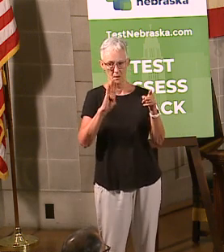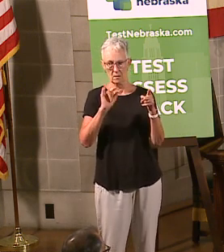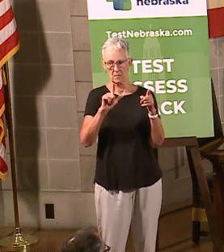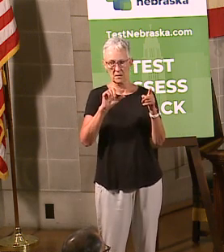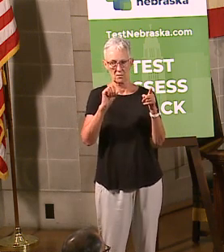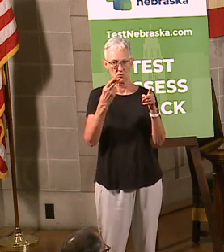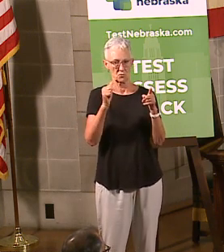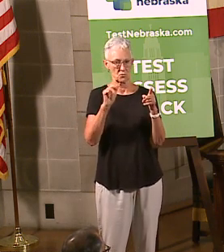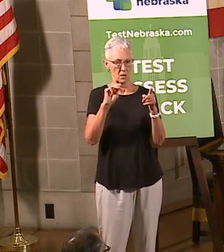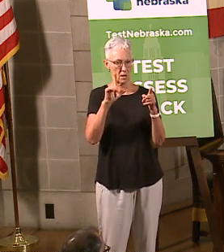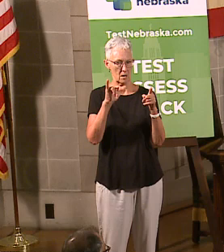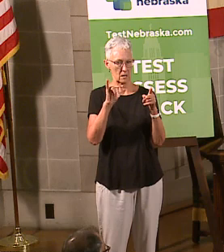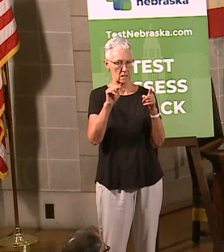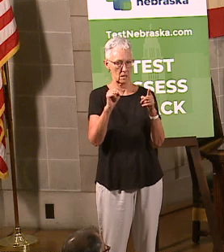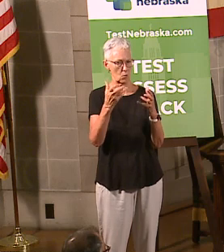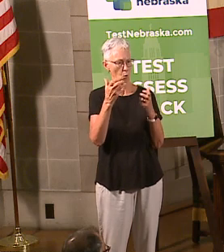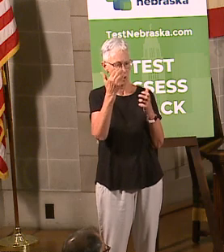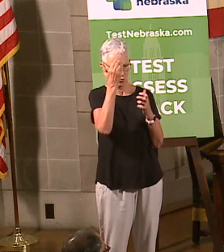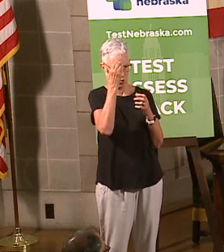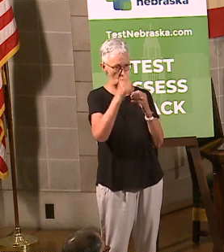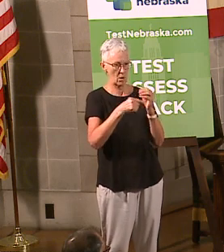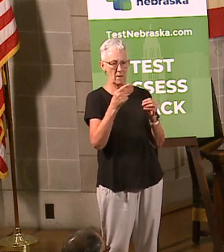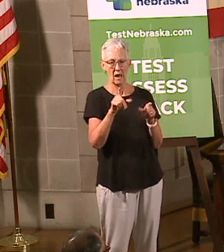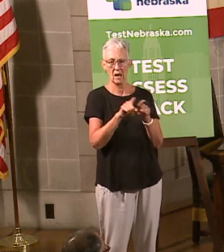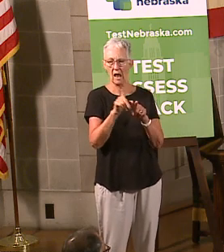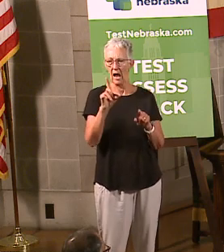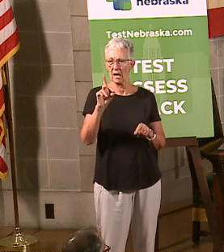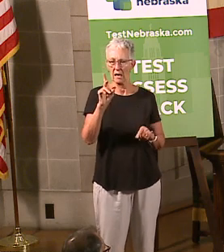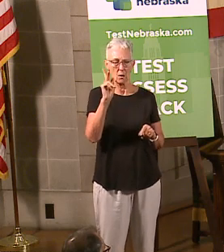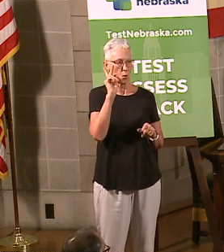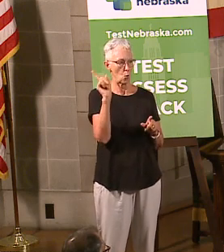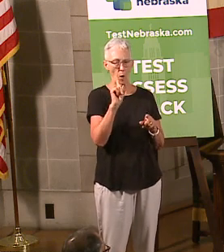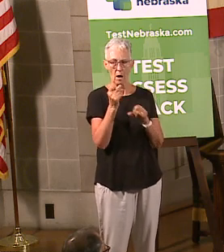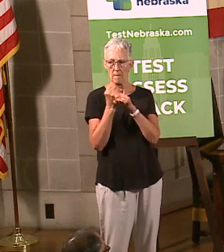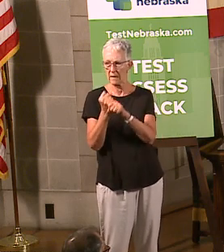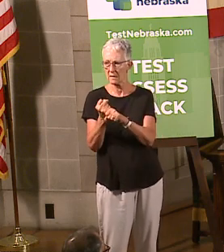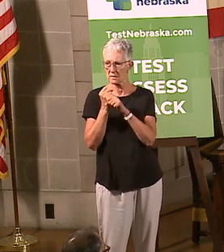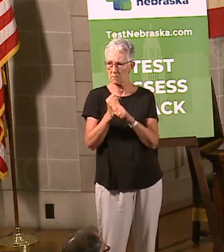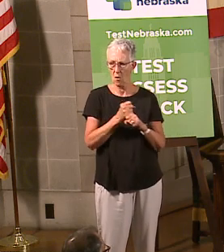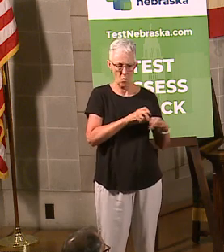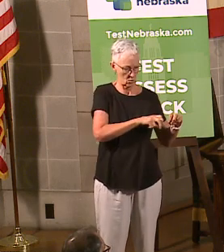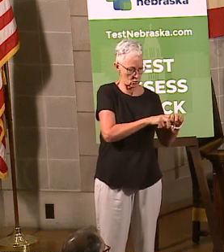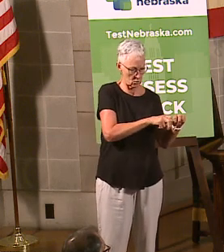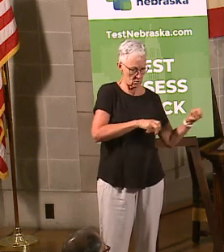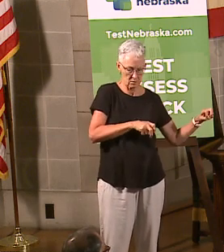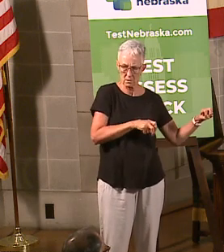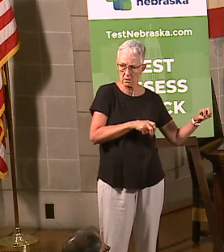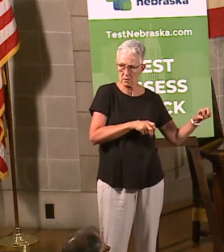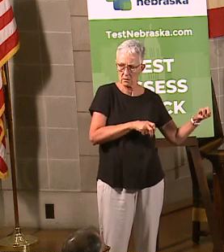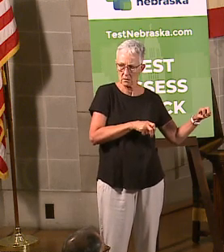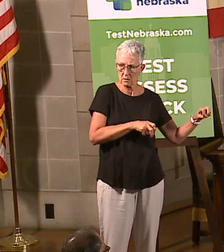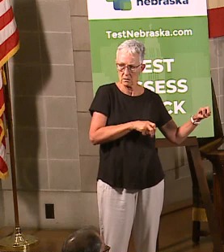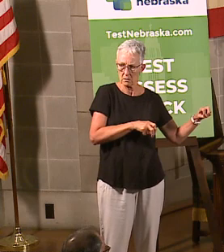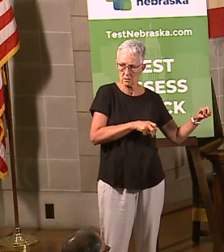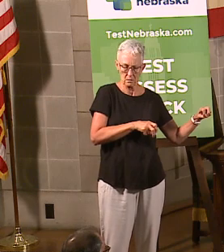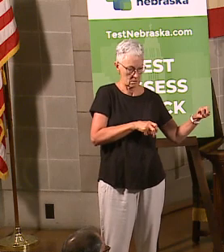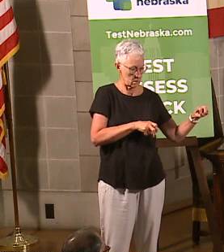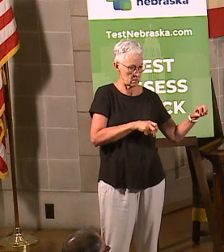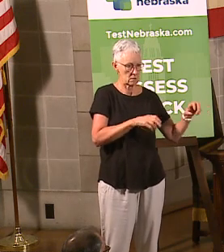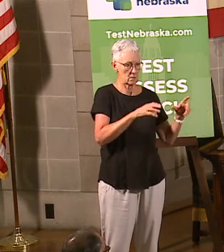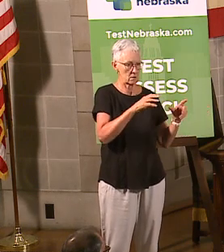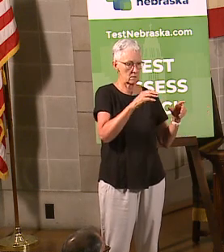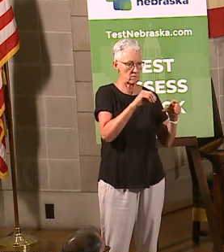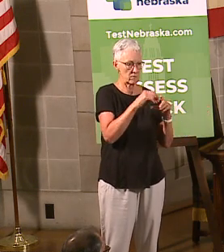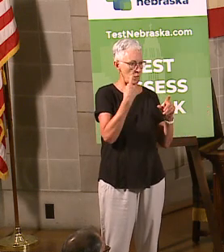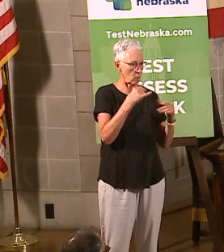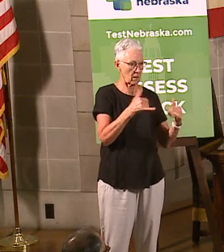know about the rules with regard to dugouts, concessions, snacks. Felicia, we're moving that all into guidance, is that correct? Well, it's already in guidance. It's already in guidance and it remains